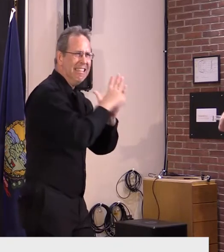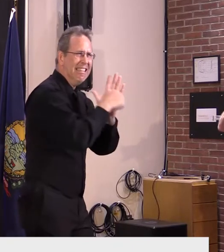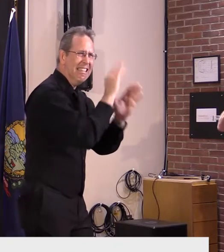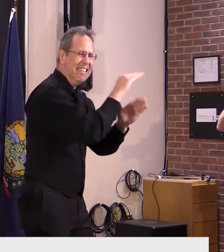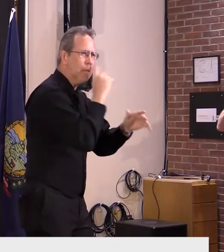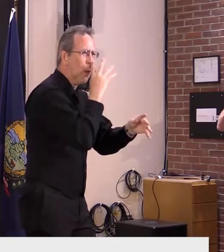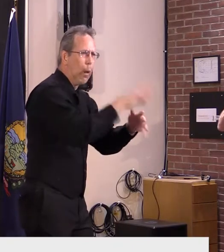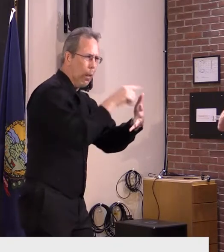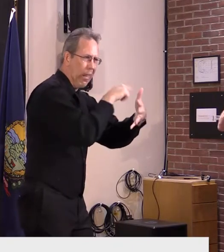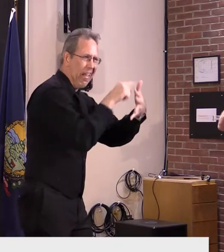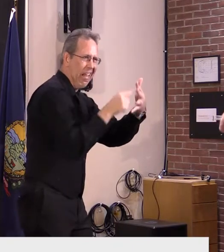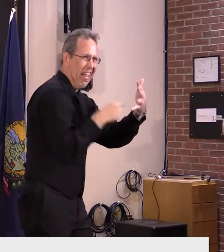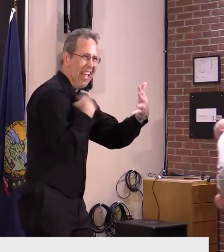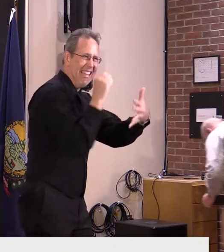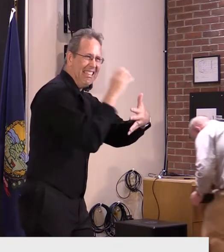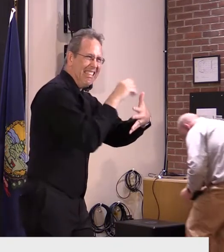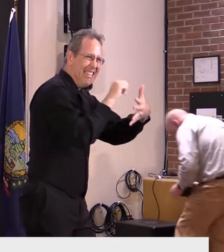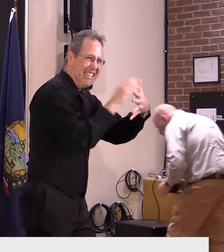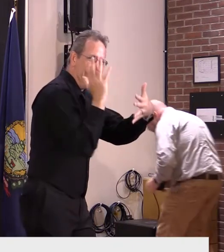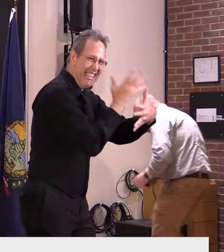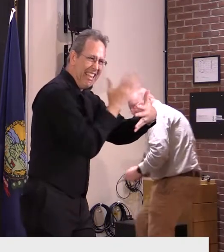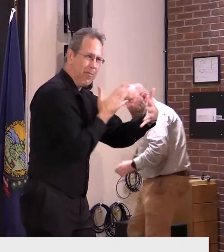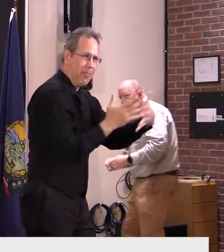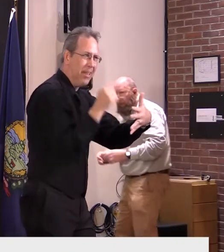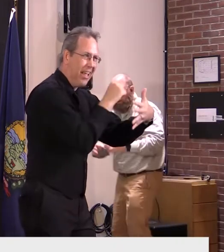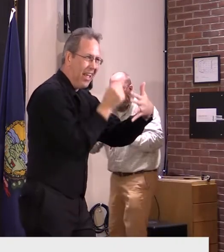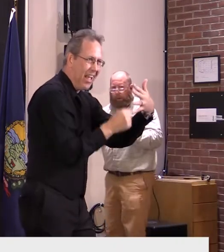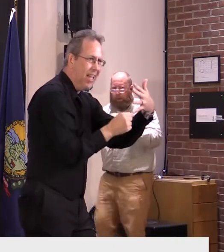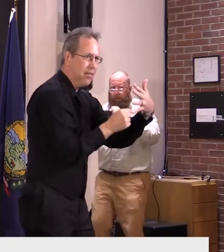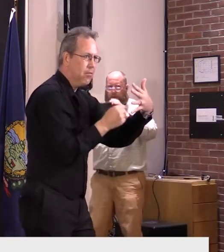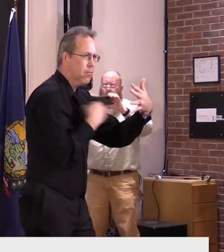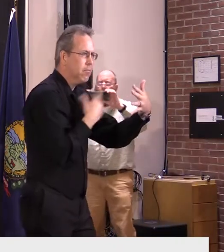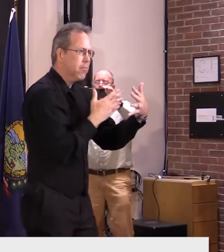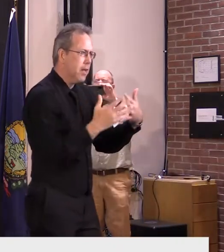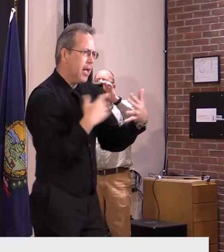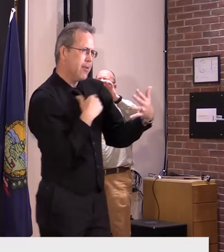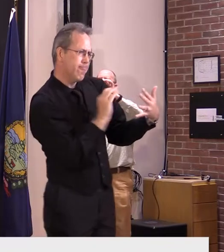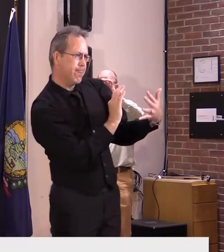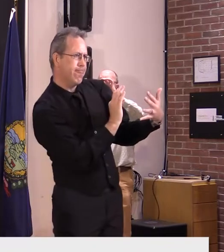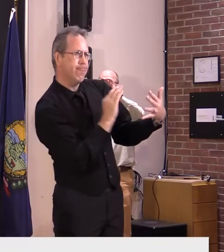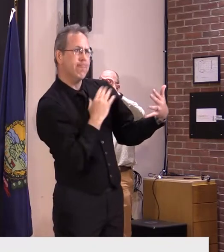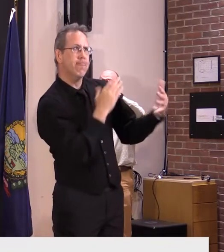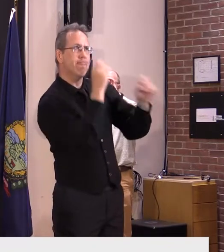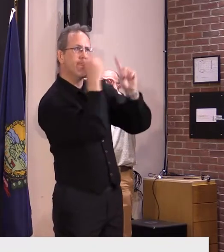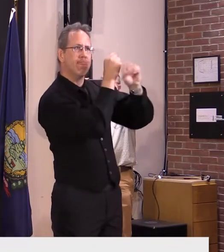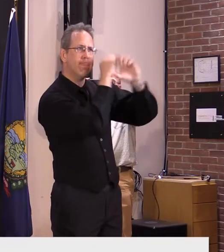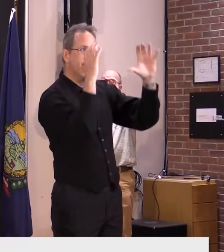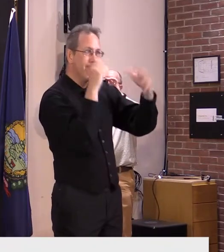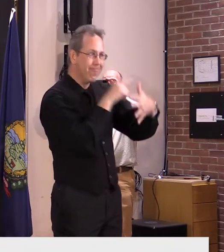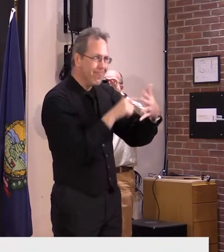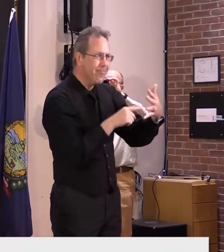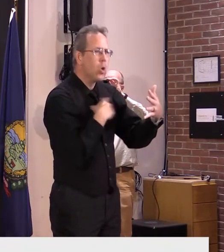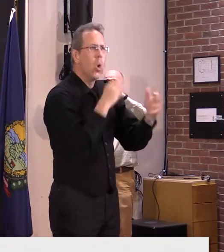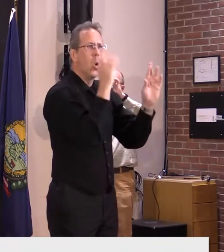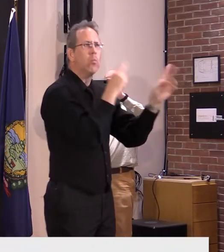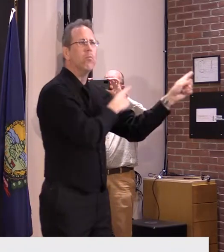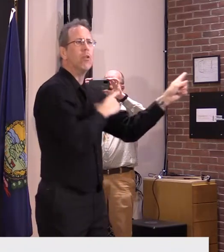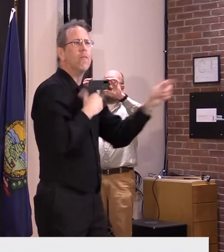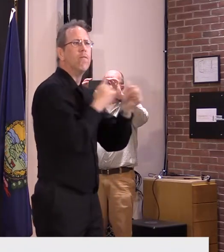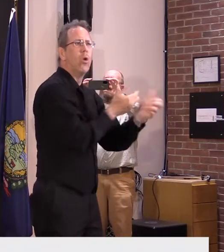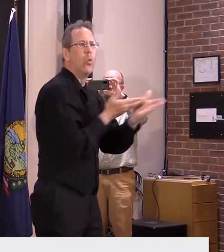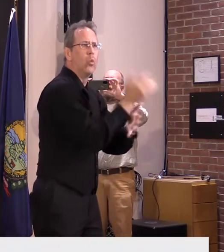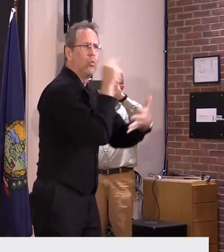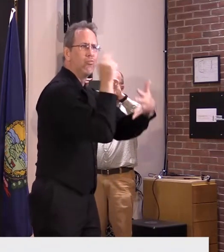that in principle committed additional money to these buckets again this year so we could follow through on what we